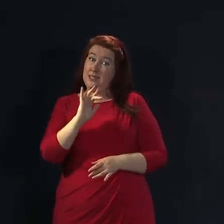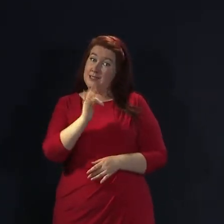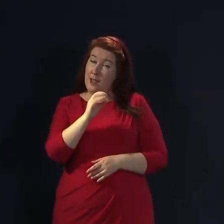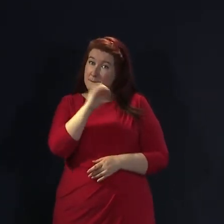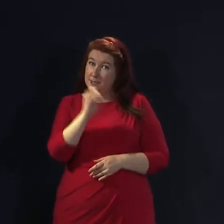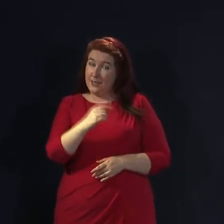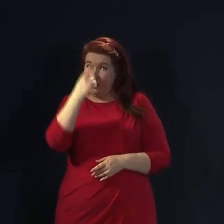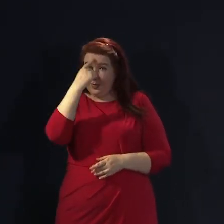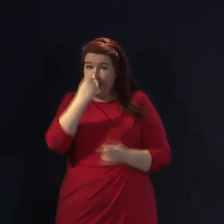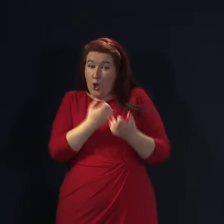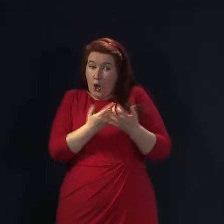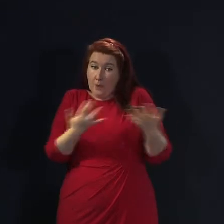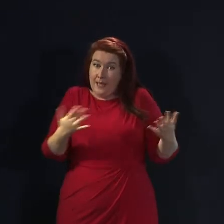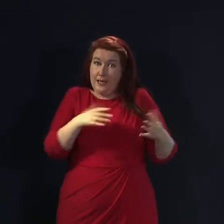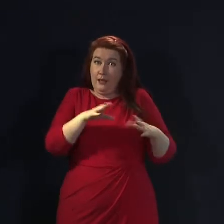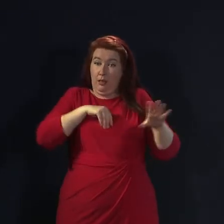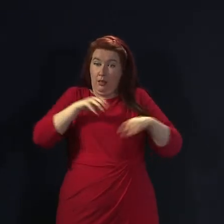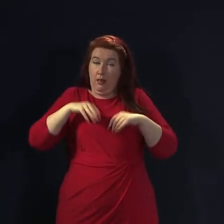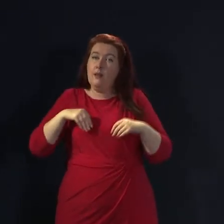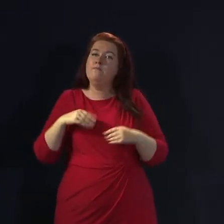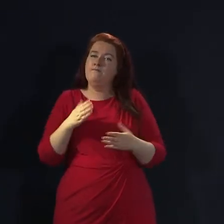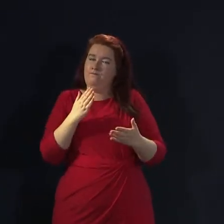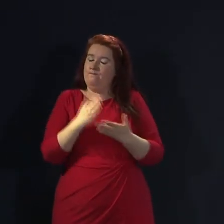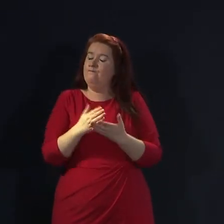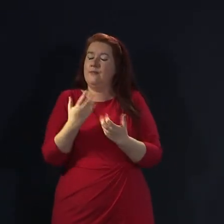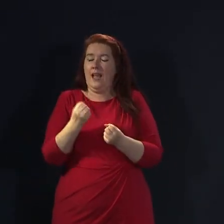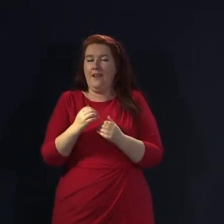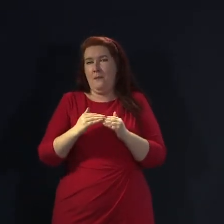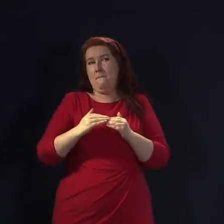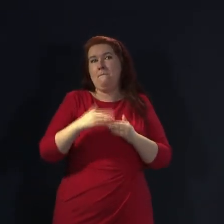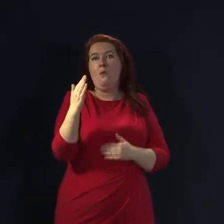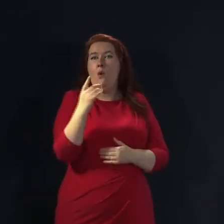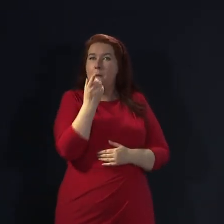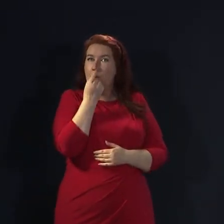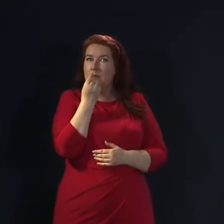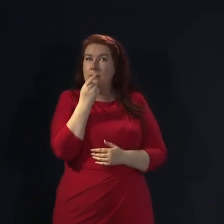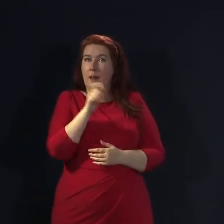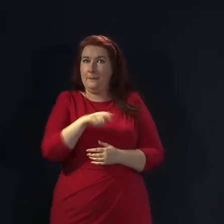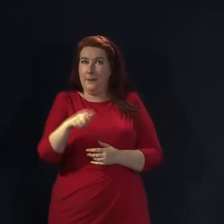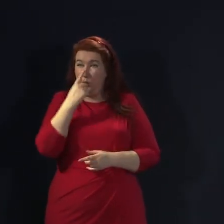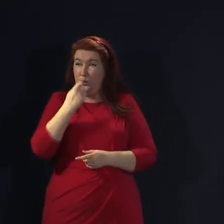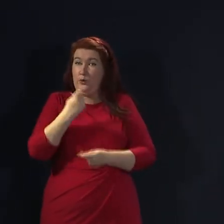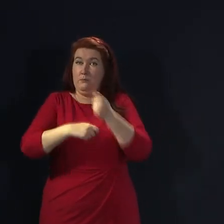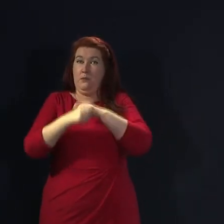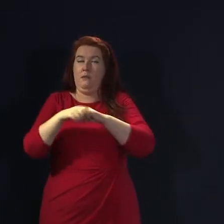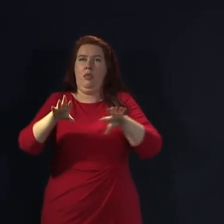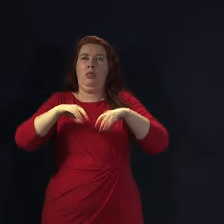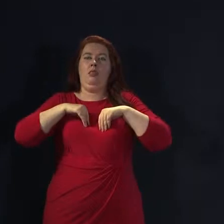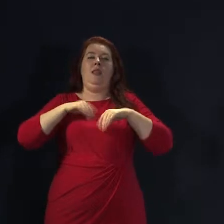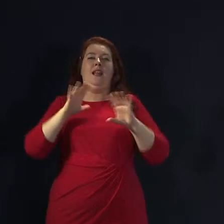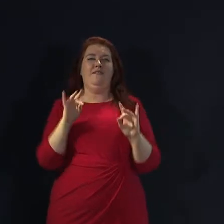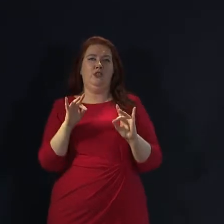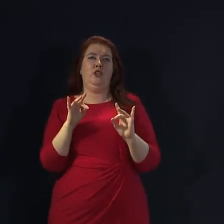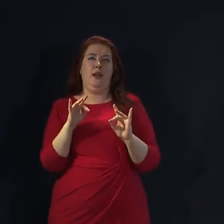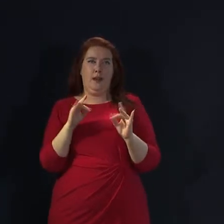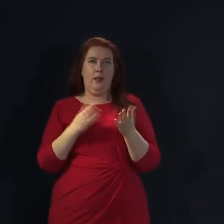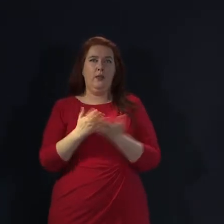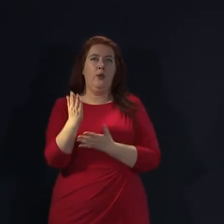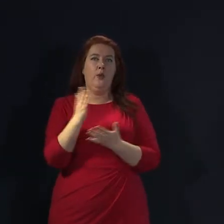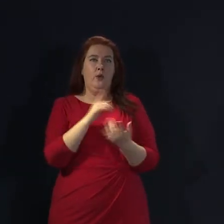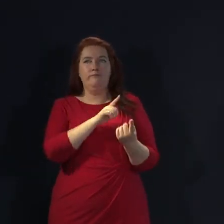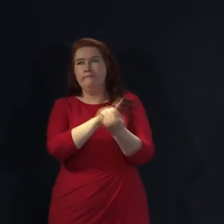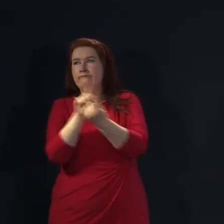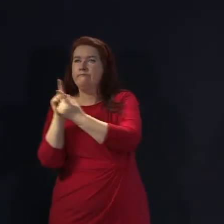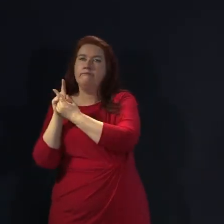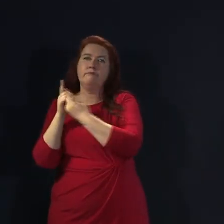get a high number of cases, means that there are so many more possibilities for people to become infected as a result of contact with